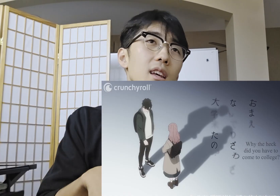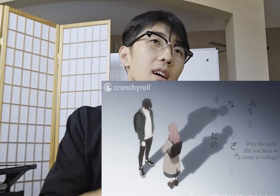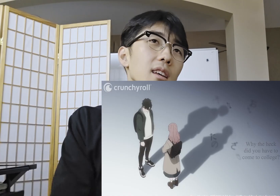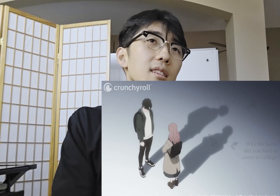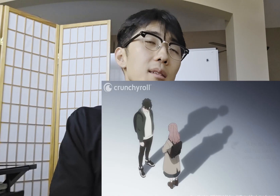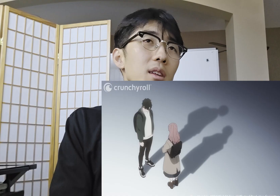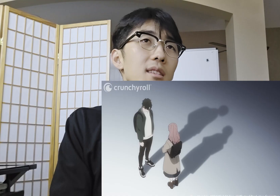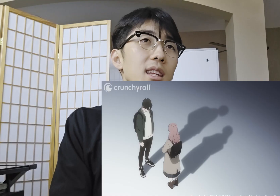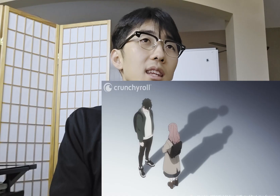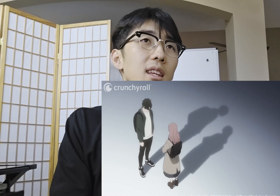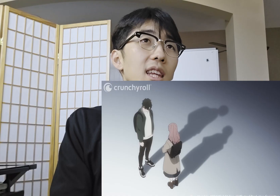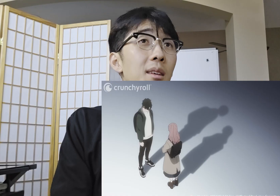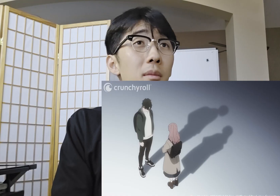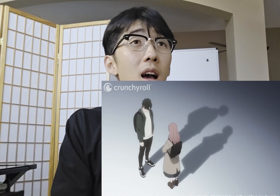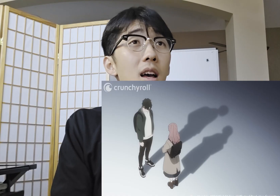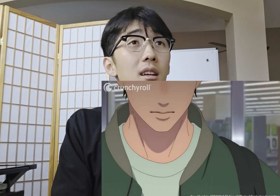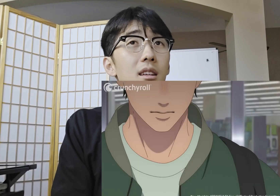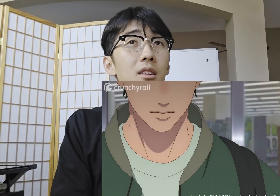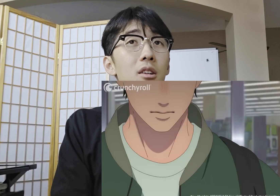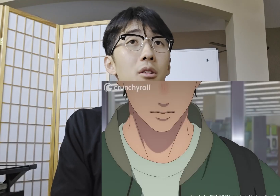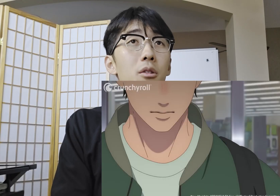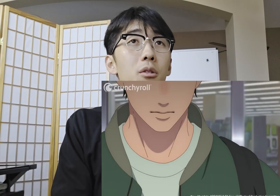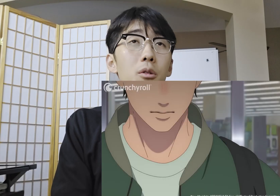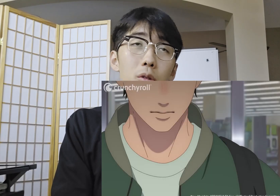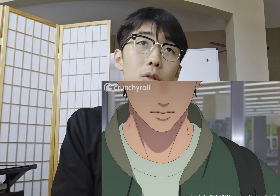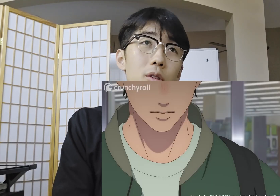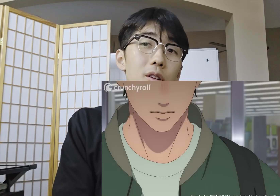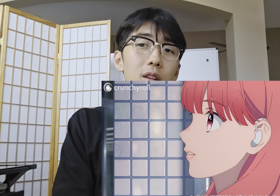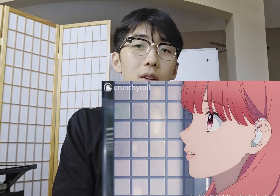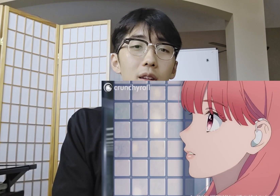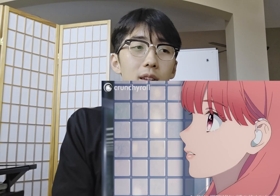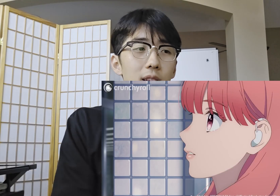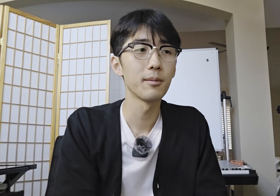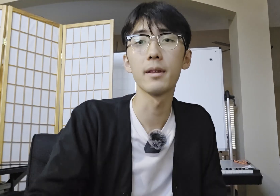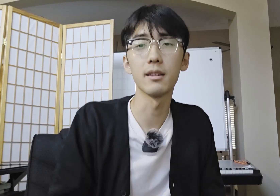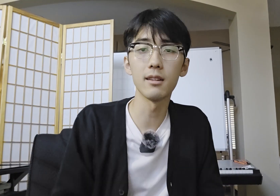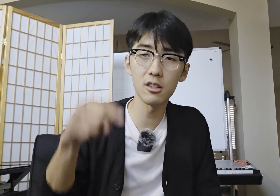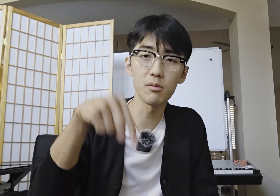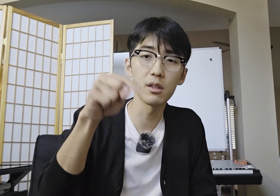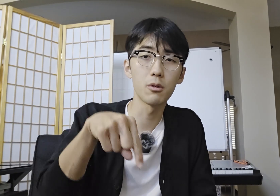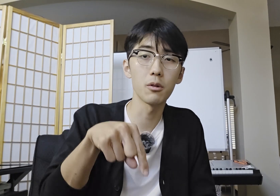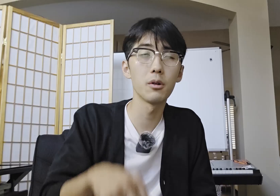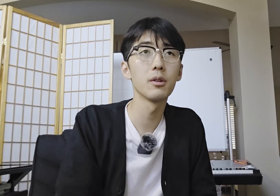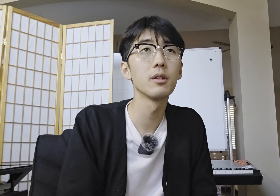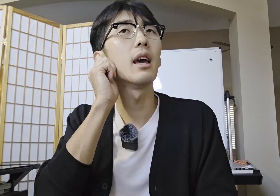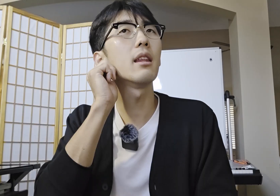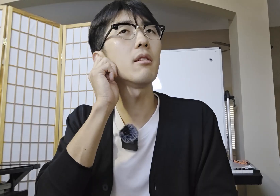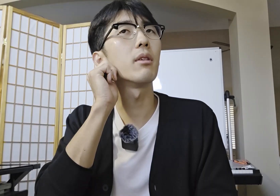I guess that means ima, koko. Yeah, so this just means koko. Yeah,